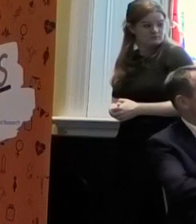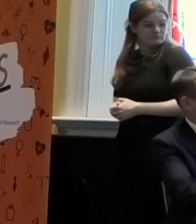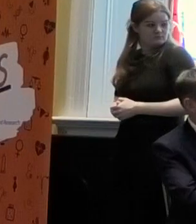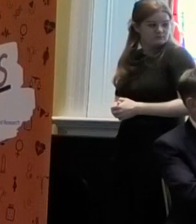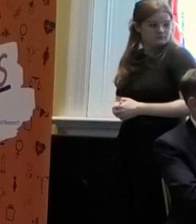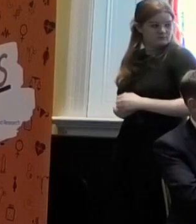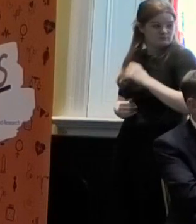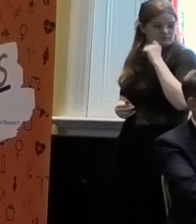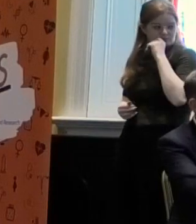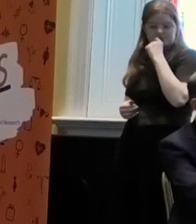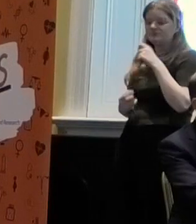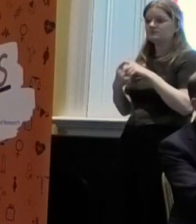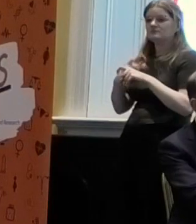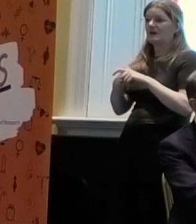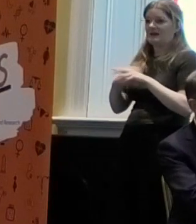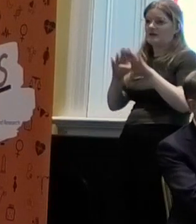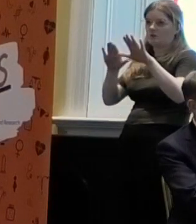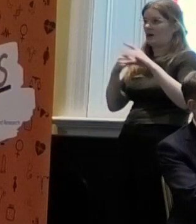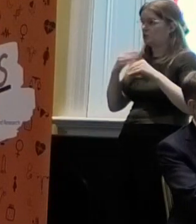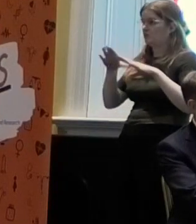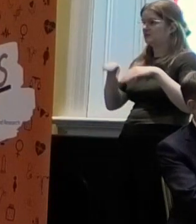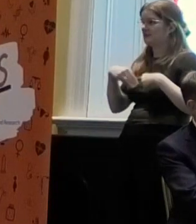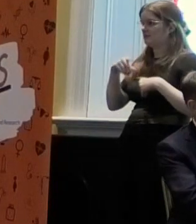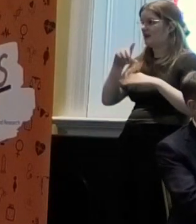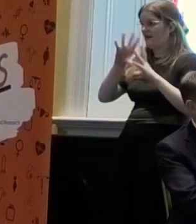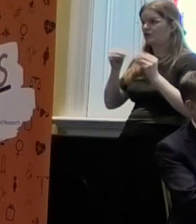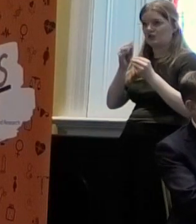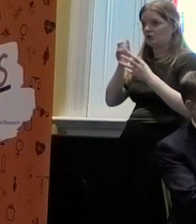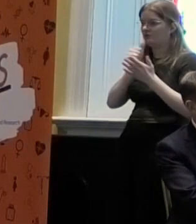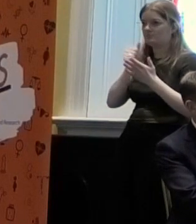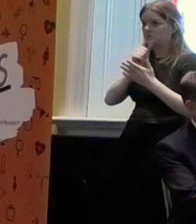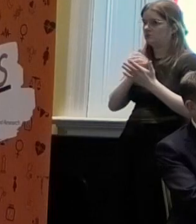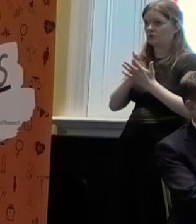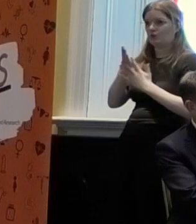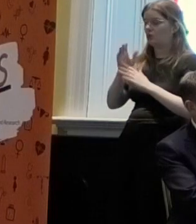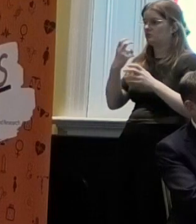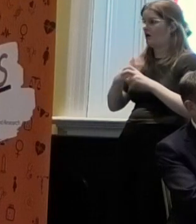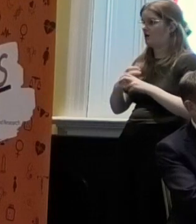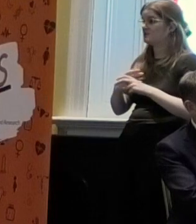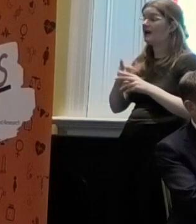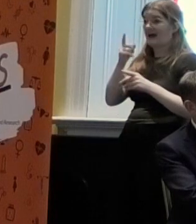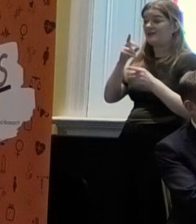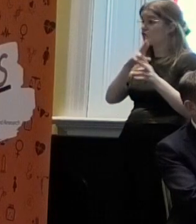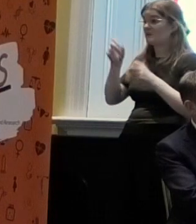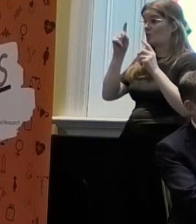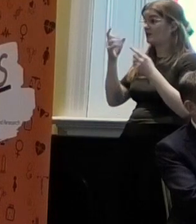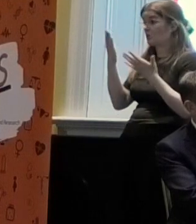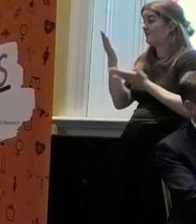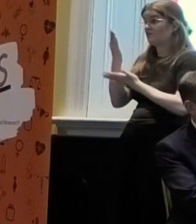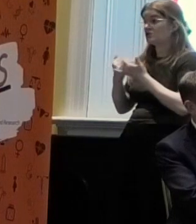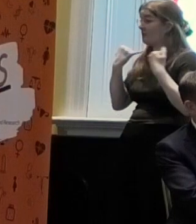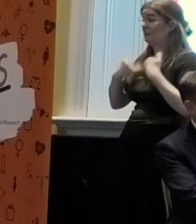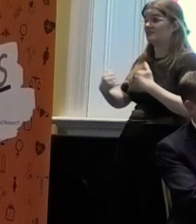So again, to acknowledge, what you've gone through, but I think it does highlight that there are some conditions